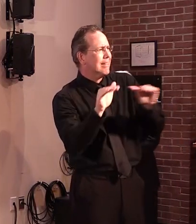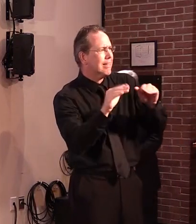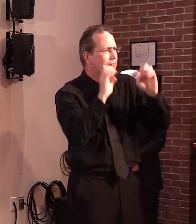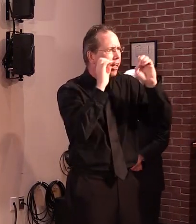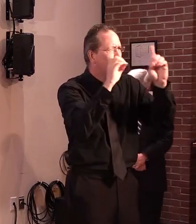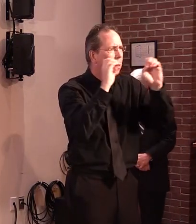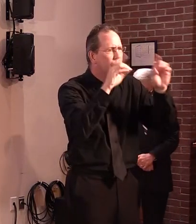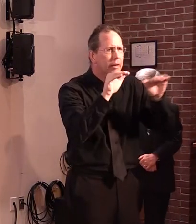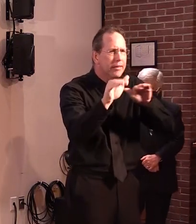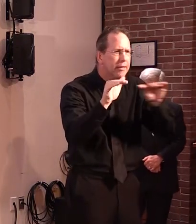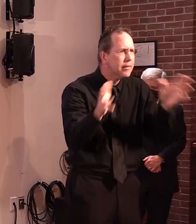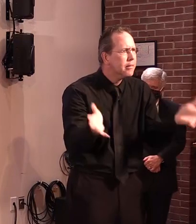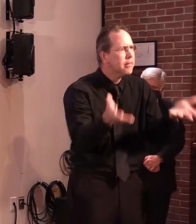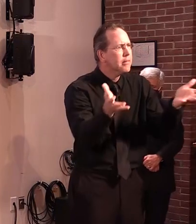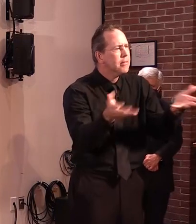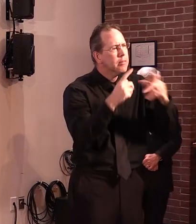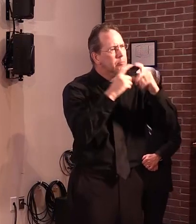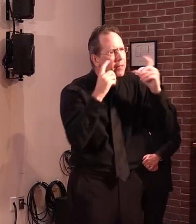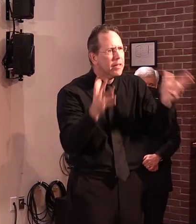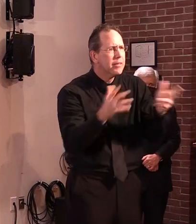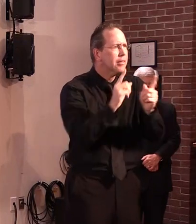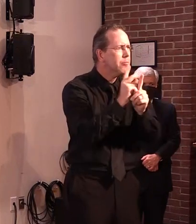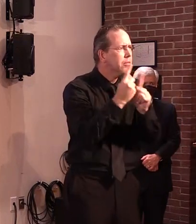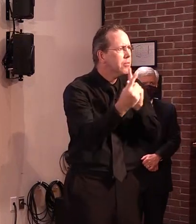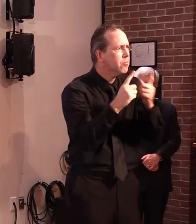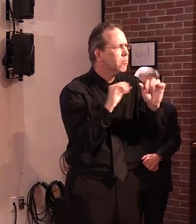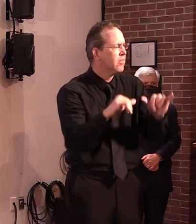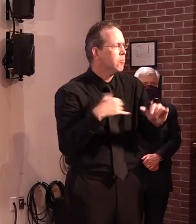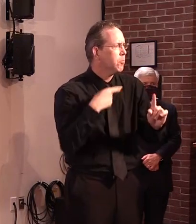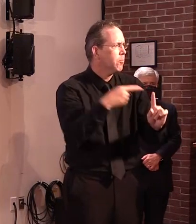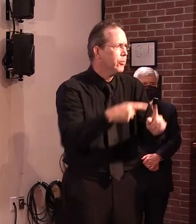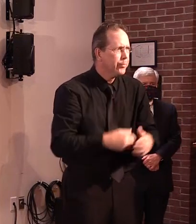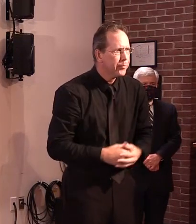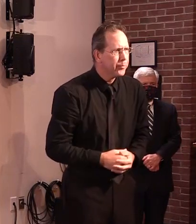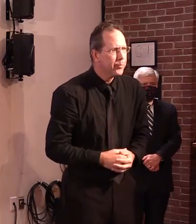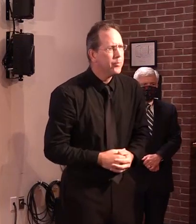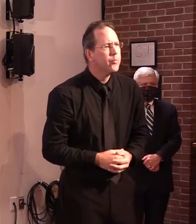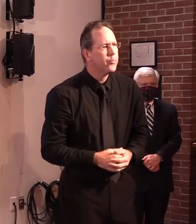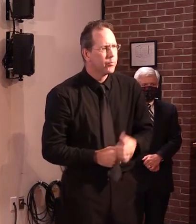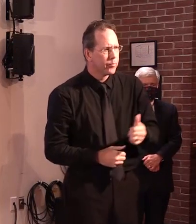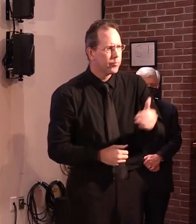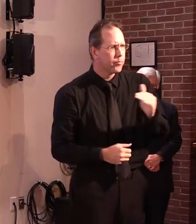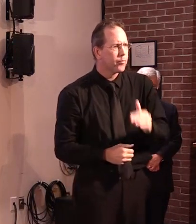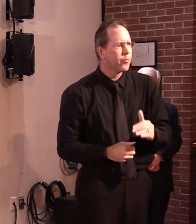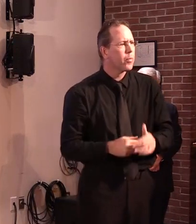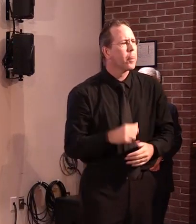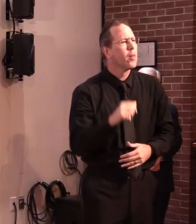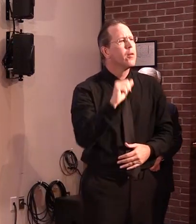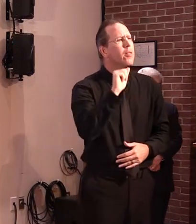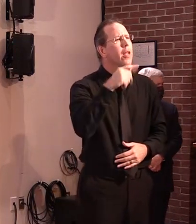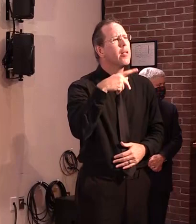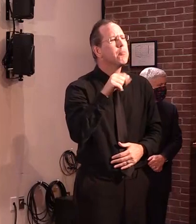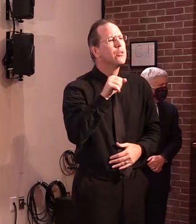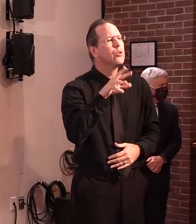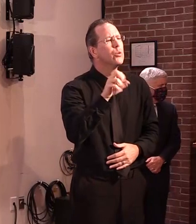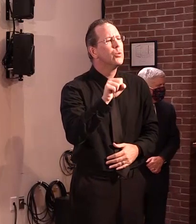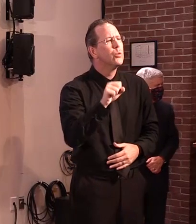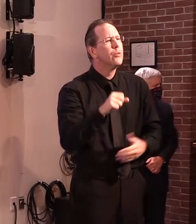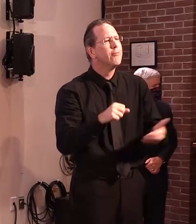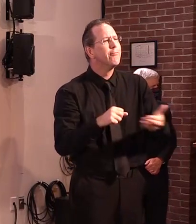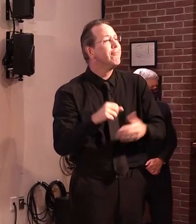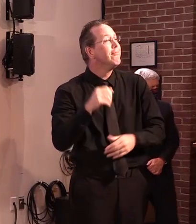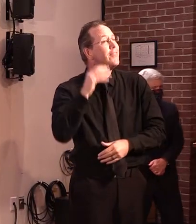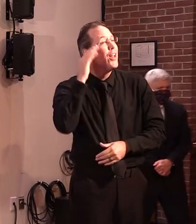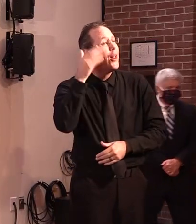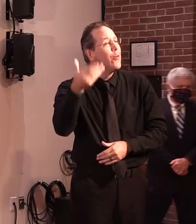Thank you. Hi, Dr. Fauci. Welcome to Vermont virtually. You talked earlier, and we here in Vermont are accustomed